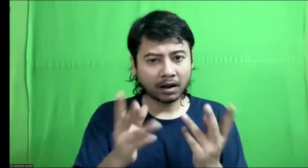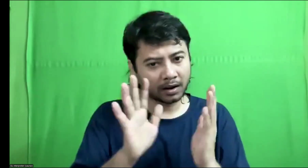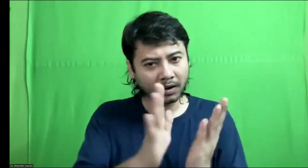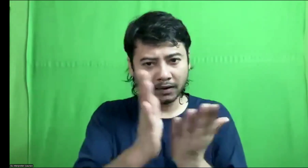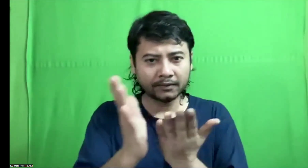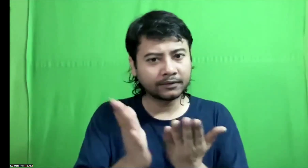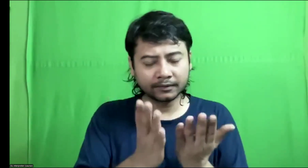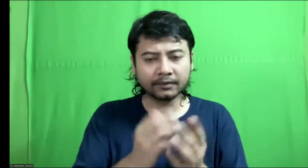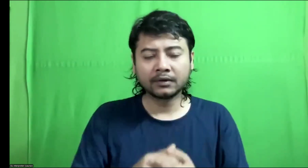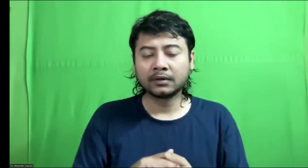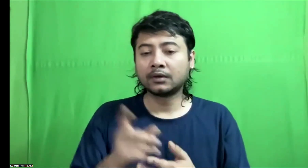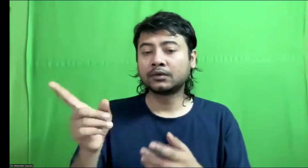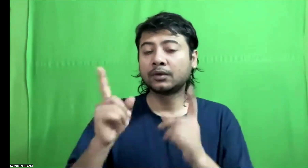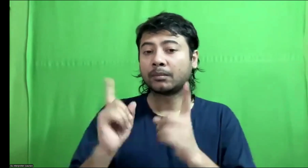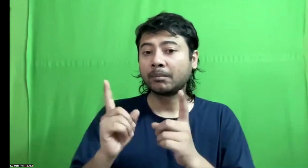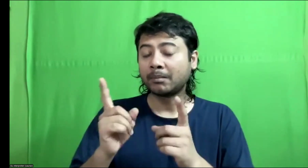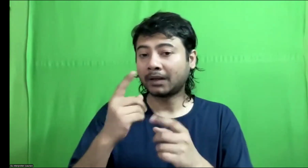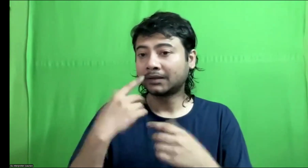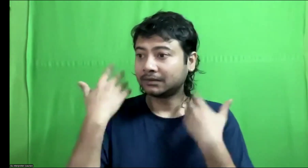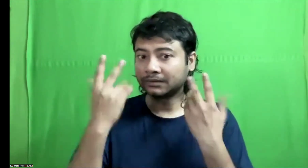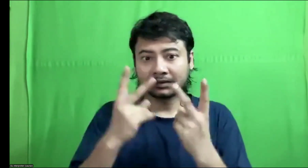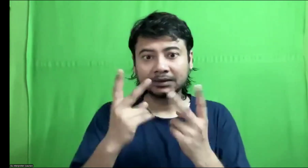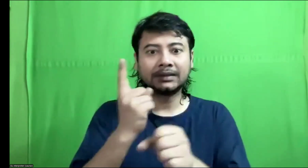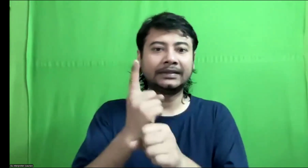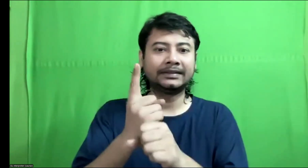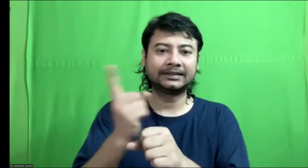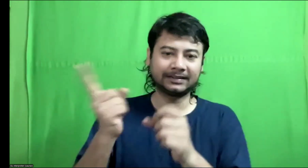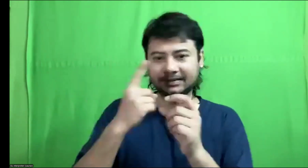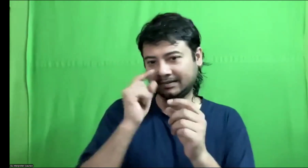taking this program of offering a ghee lamp outside your